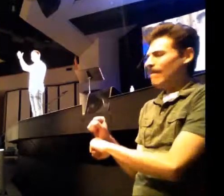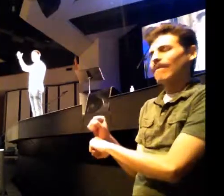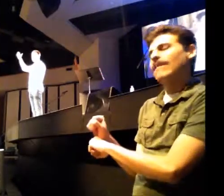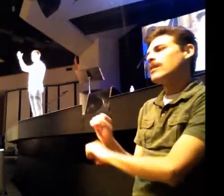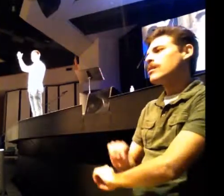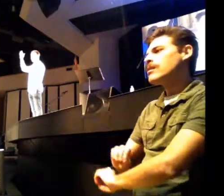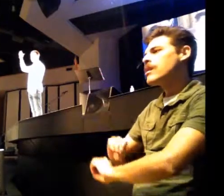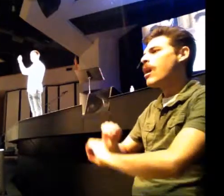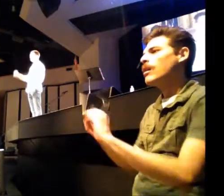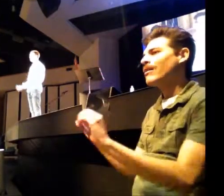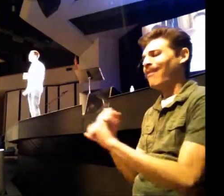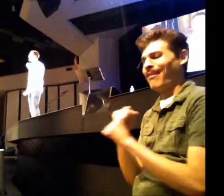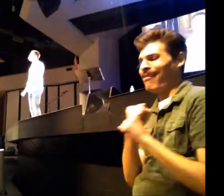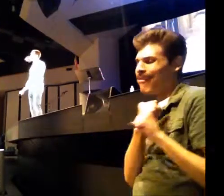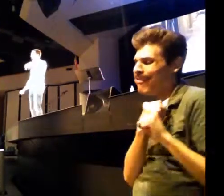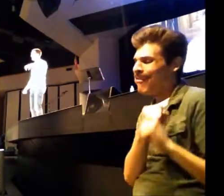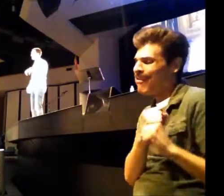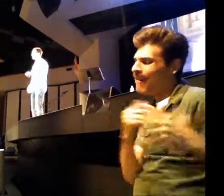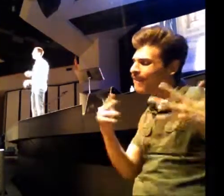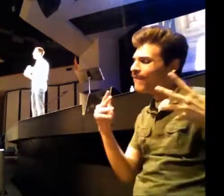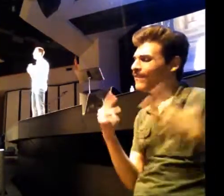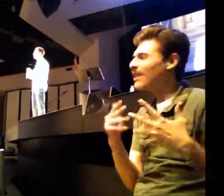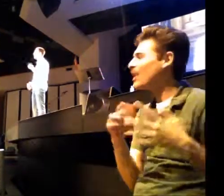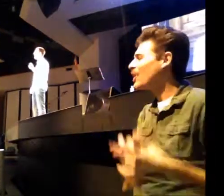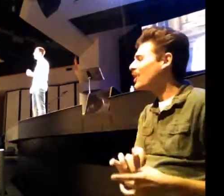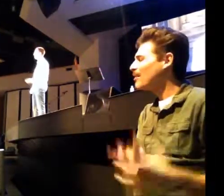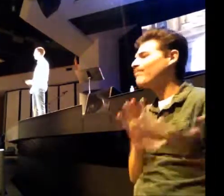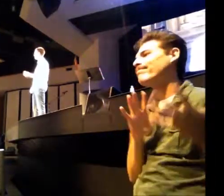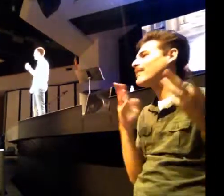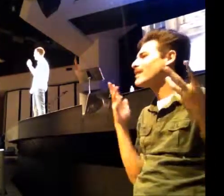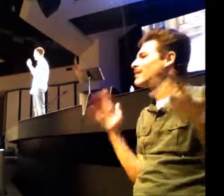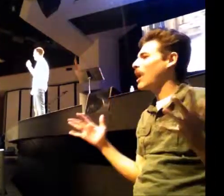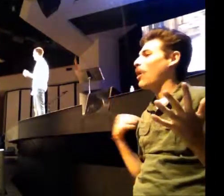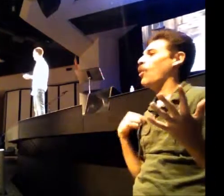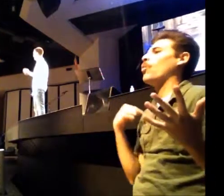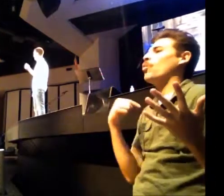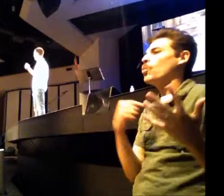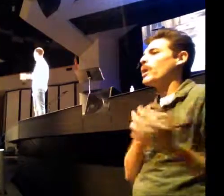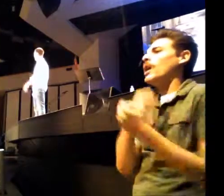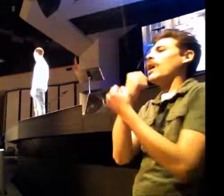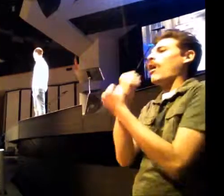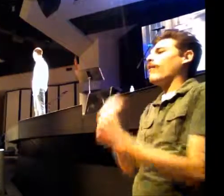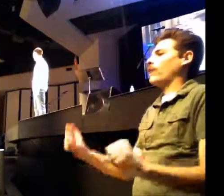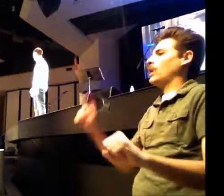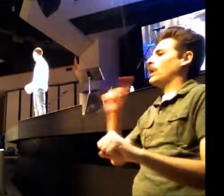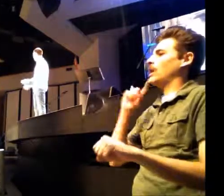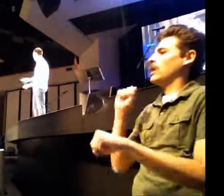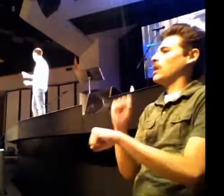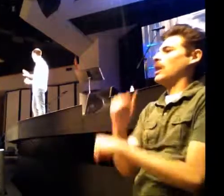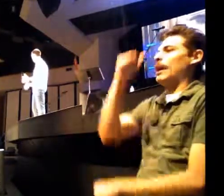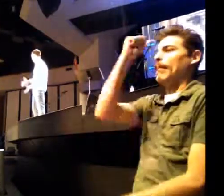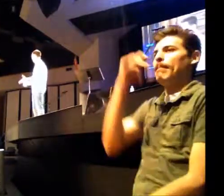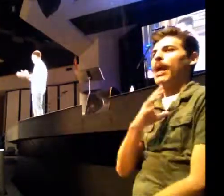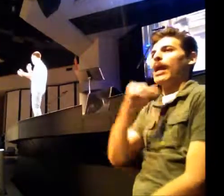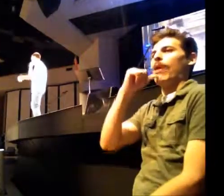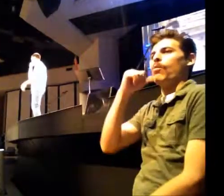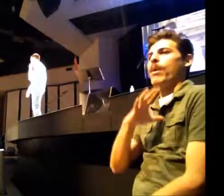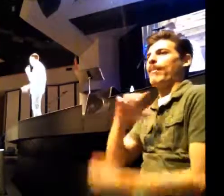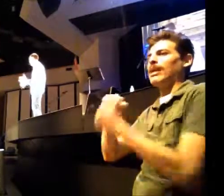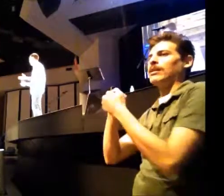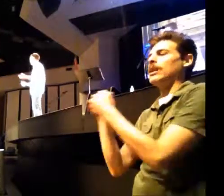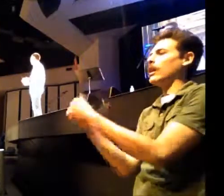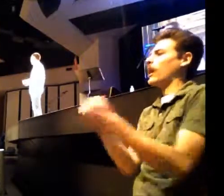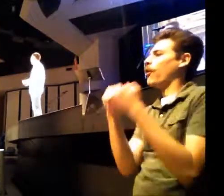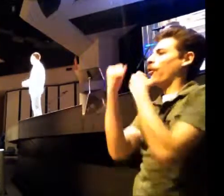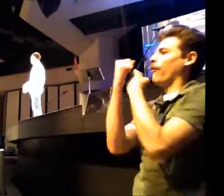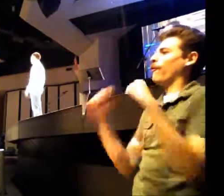what we come today to celebrate, because we have discovered that we are free men and women. And so as we close this service